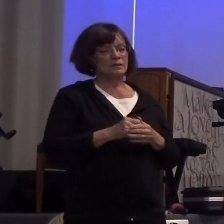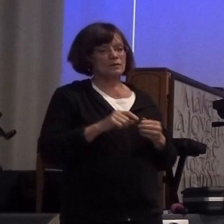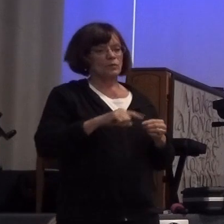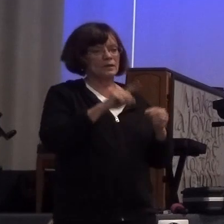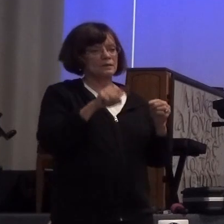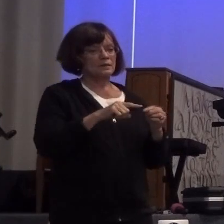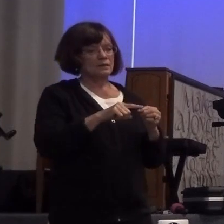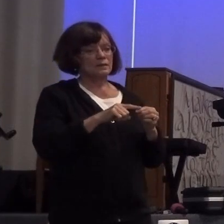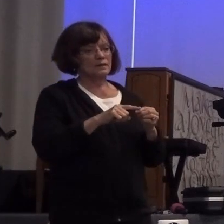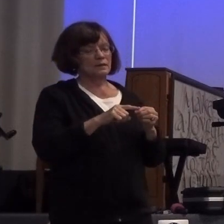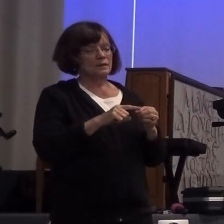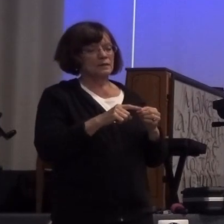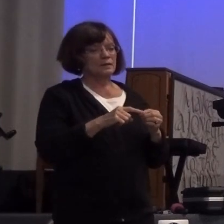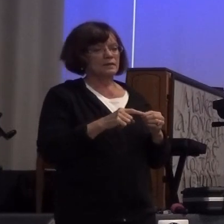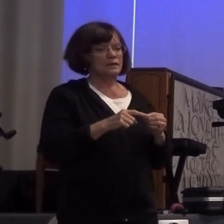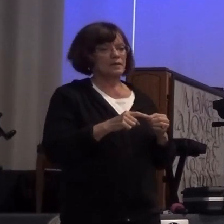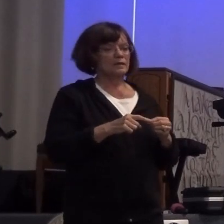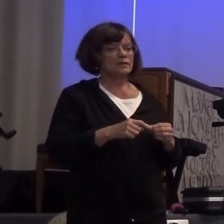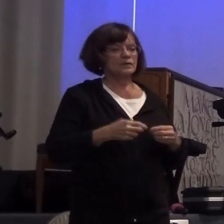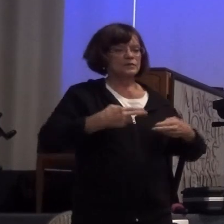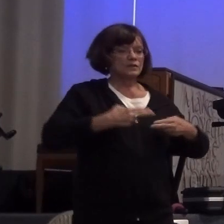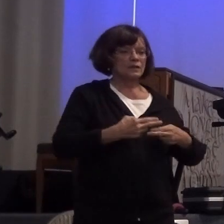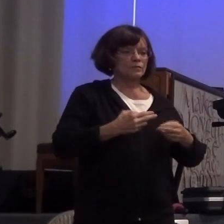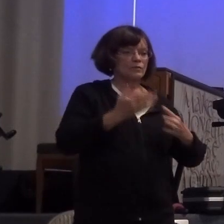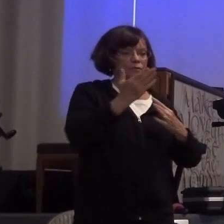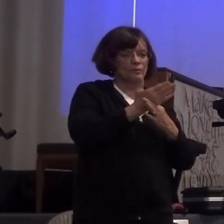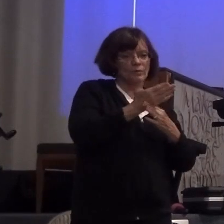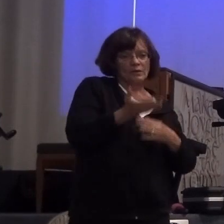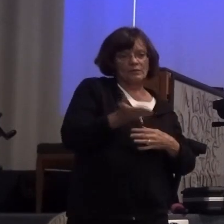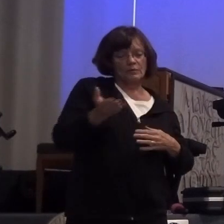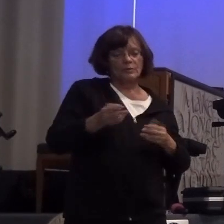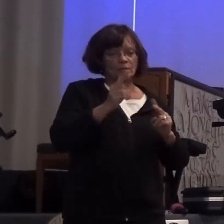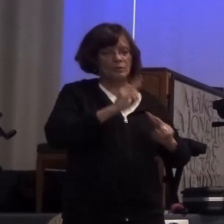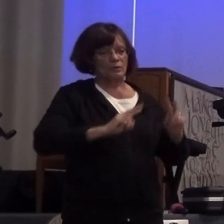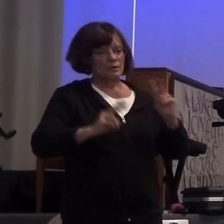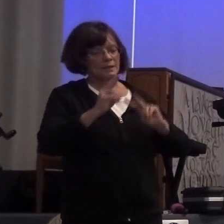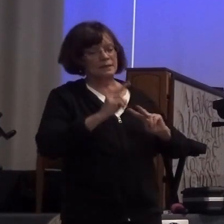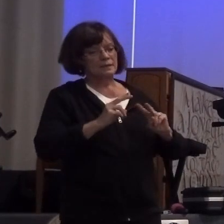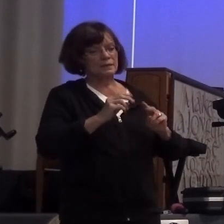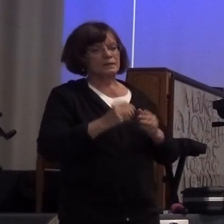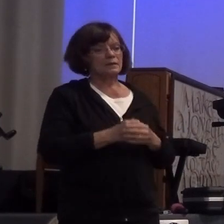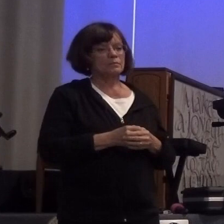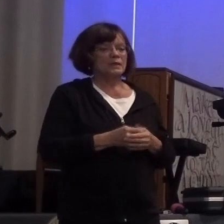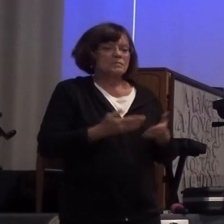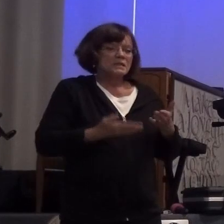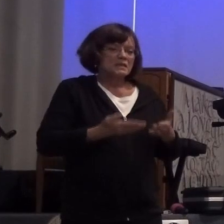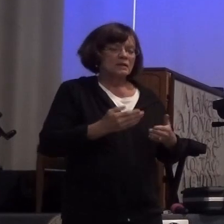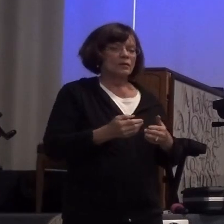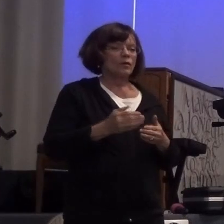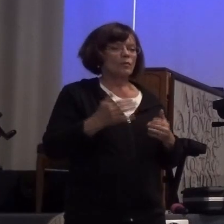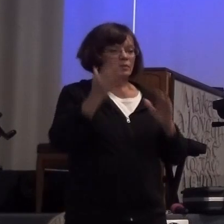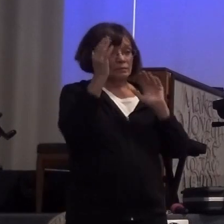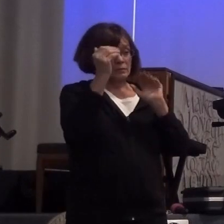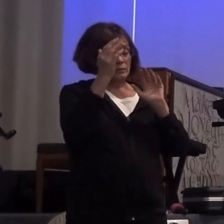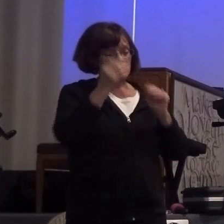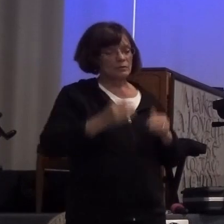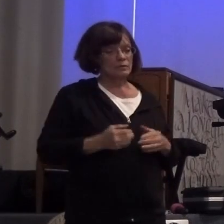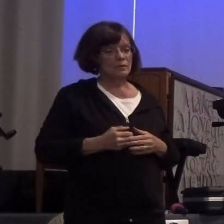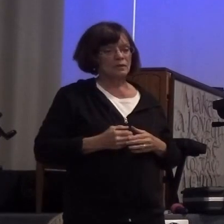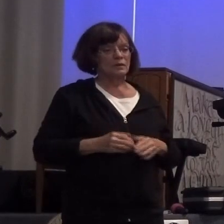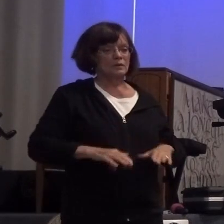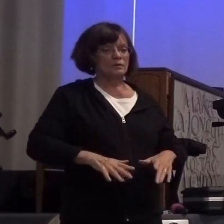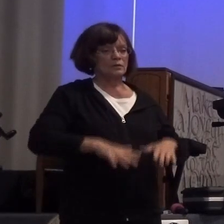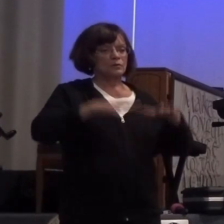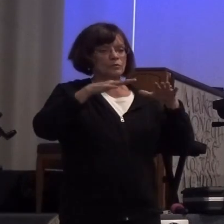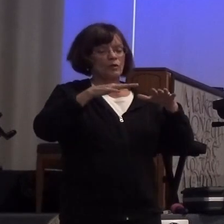people or through the world, God is using that individual to grow you and grow me. So I wanted to share that. So let's